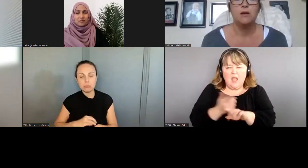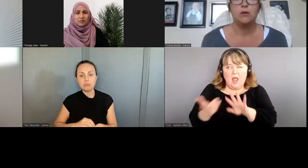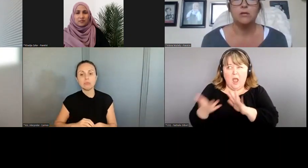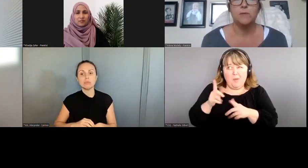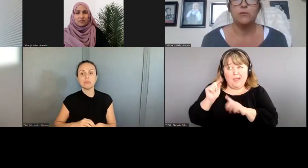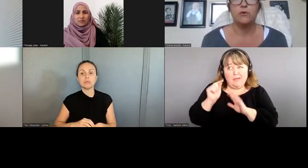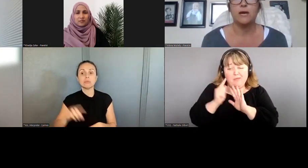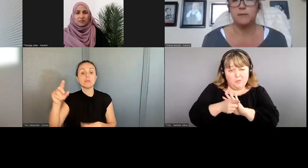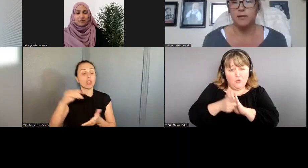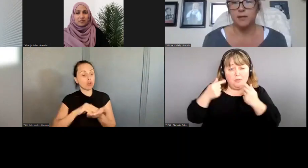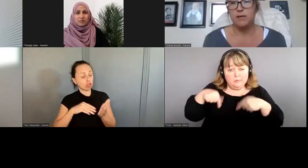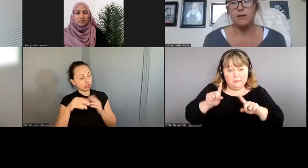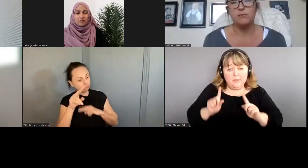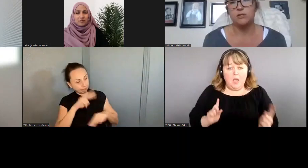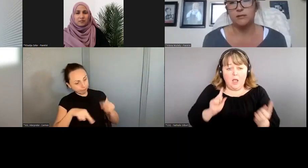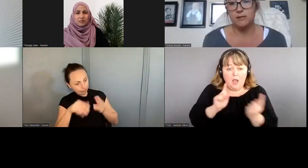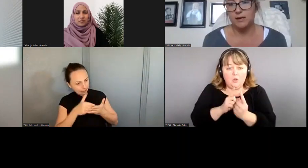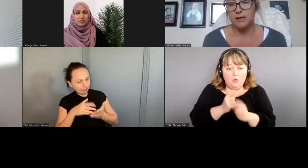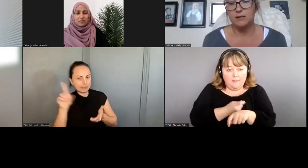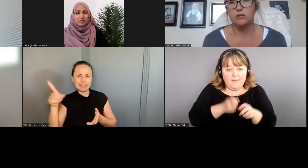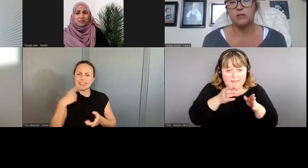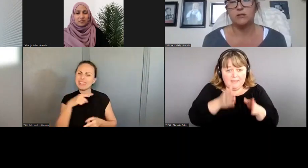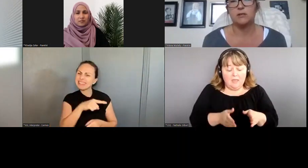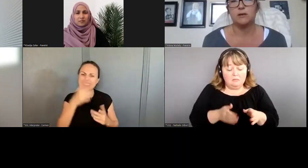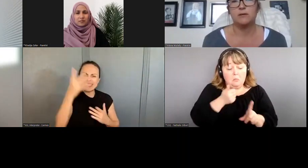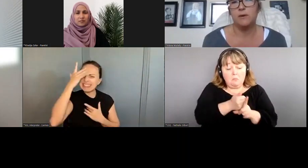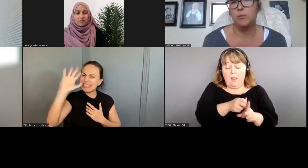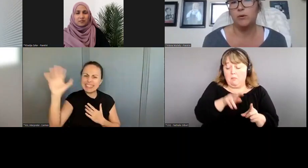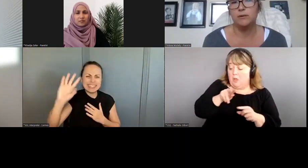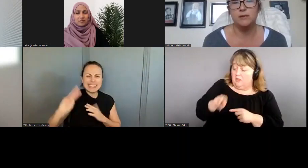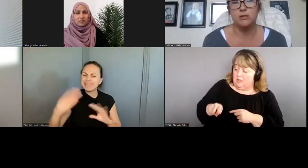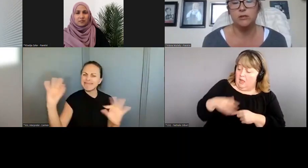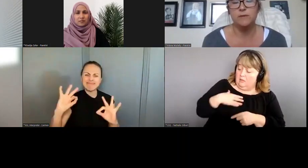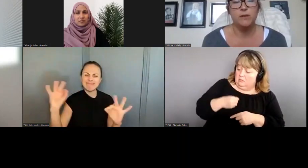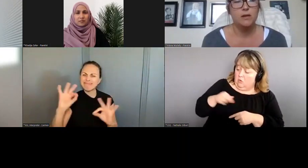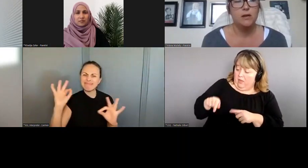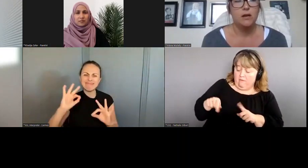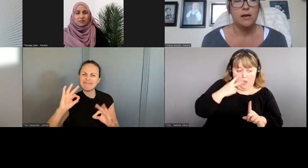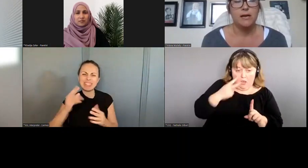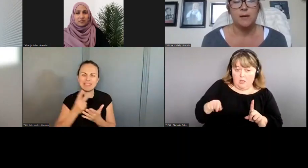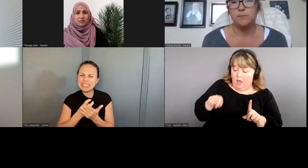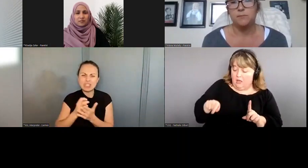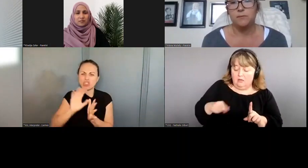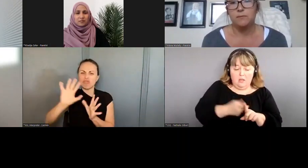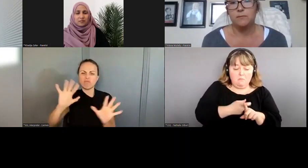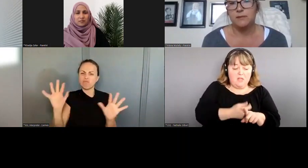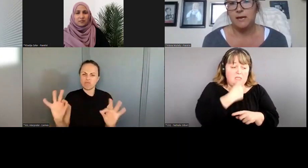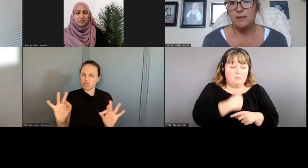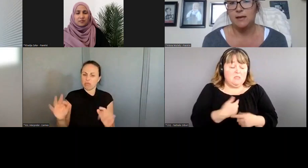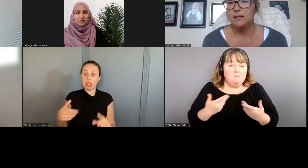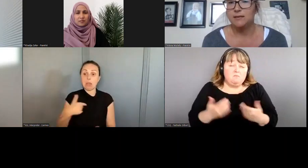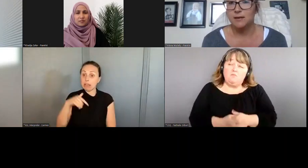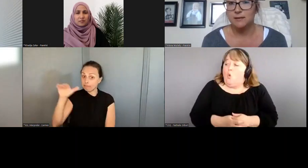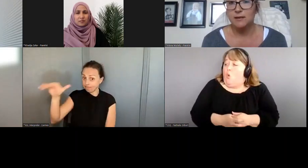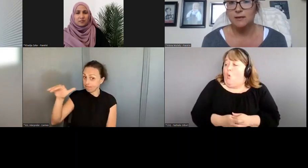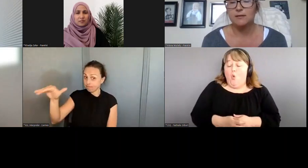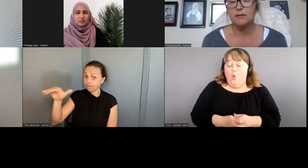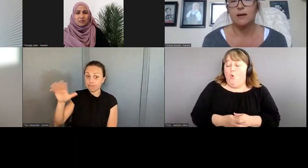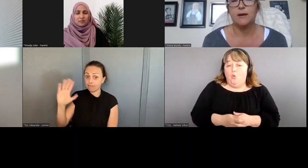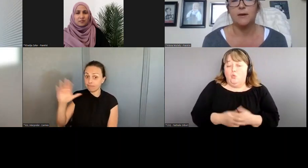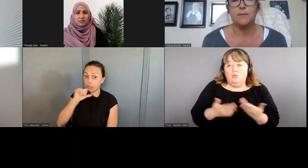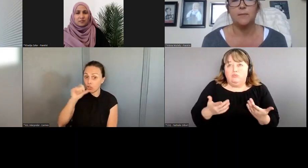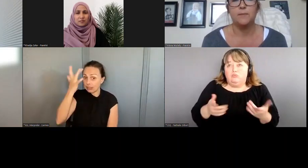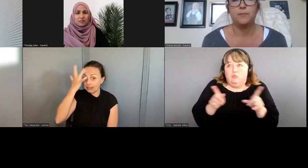He looked him over, kept telling me he was just sick and it's just a febrile seizure. I kept saying that he's not